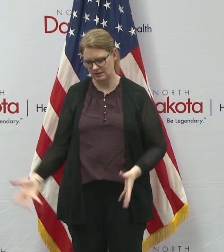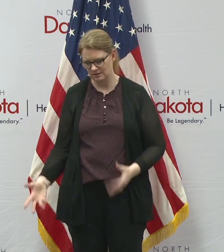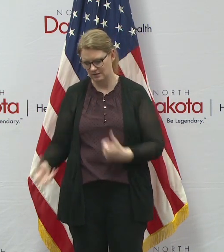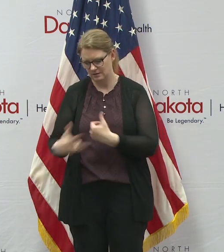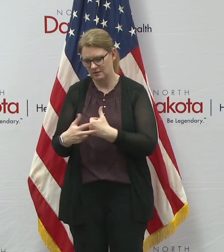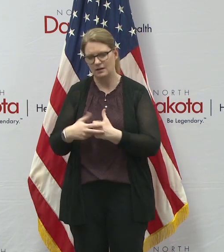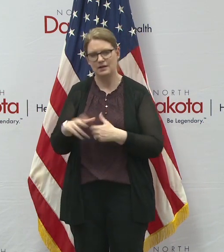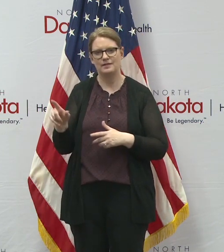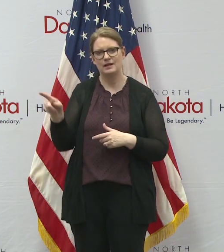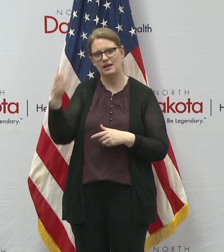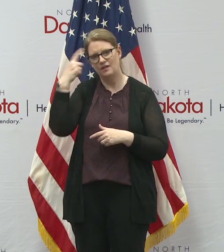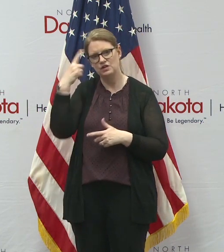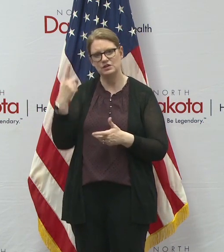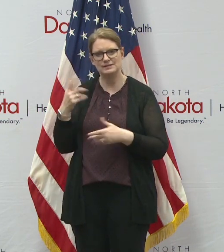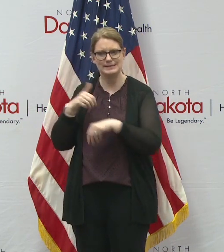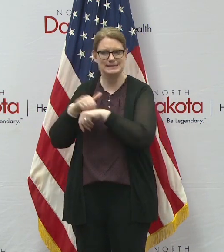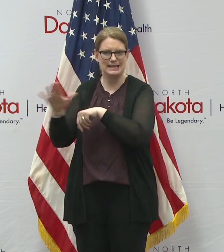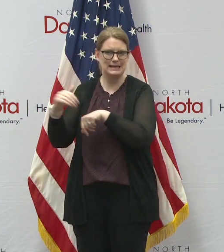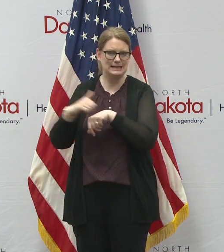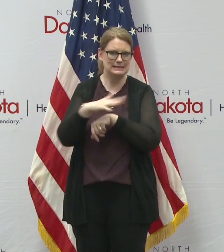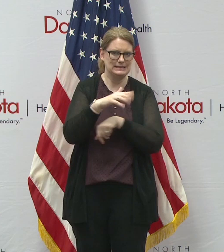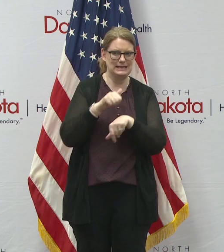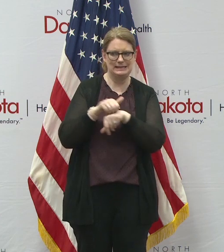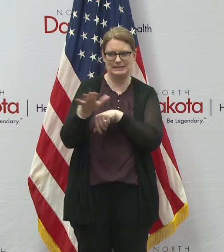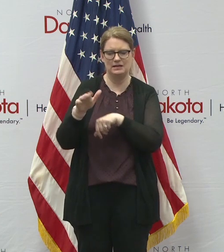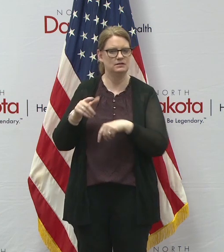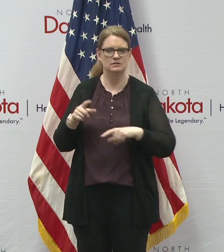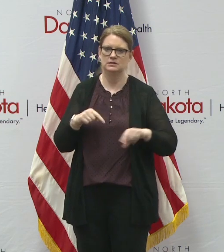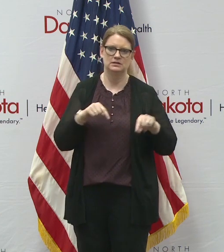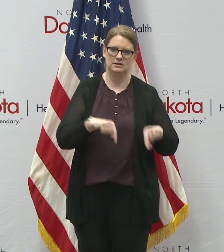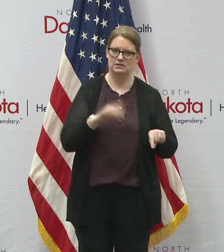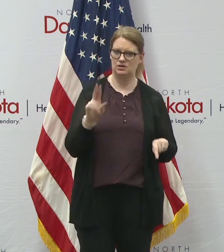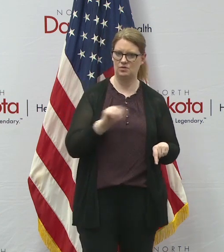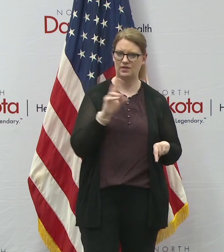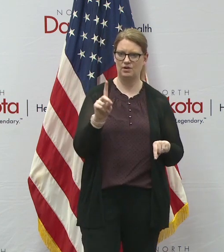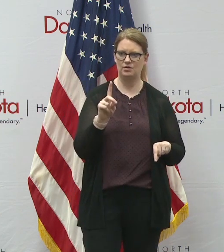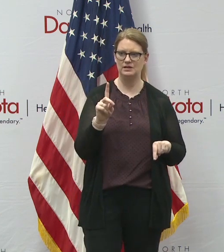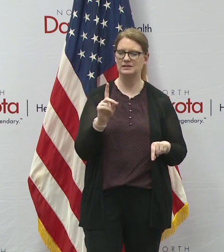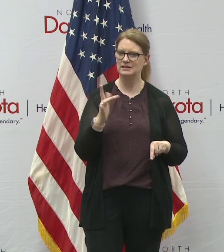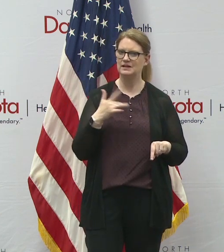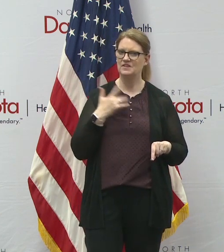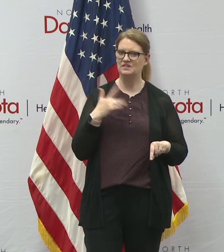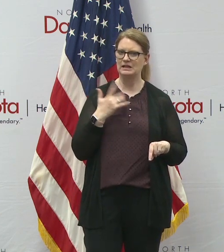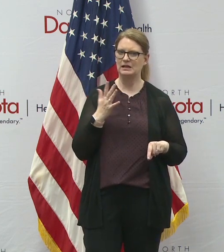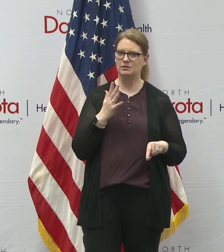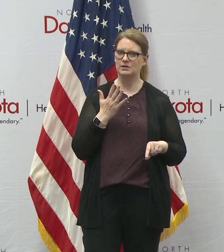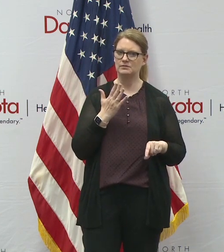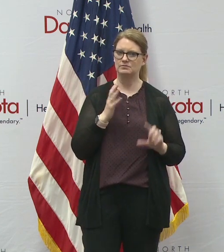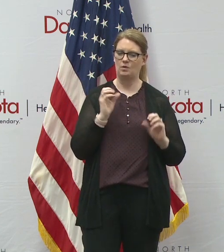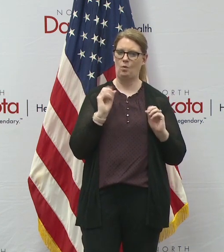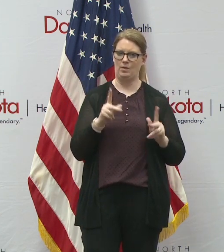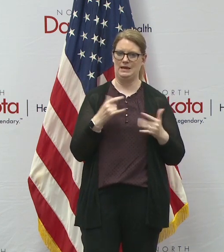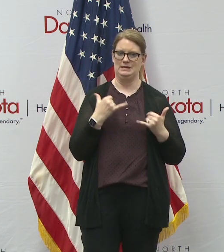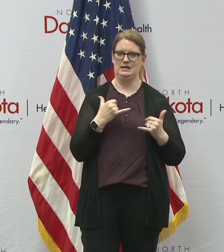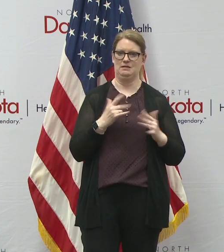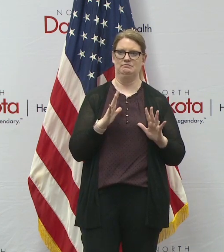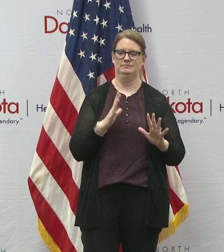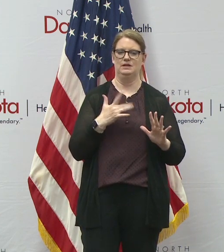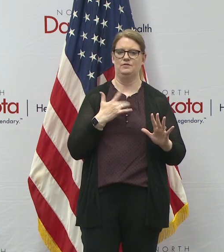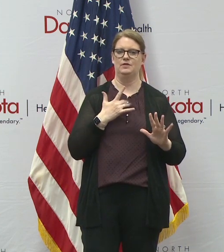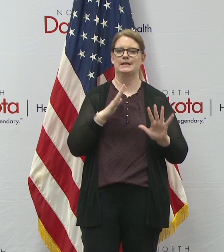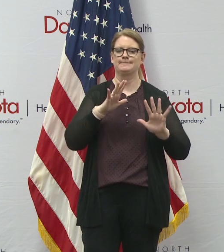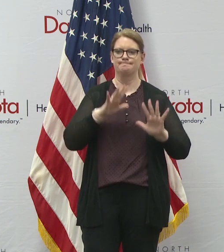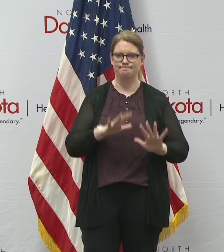sending ventilators back and forth. But right now in North Dakota, we're feeling like we're in pretty good shape today, but we continue to